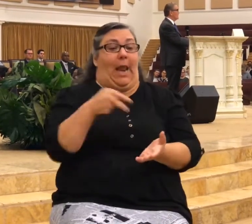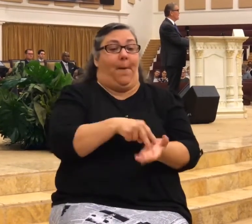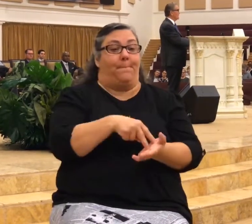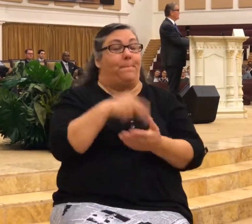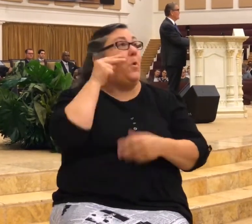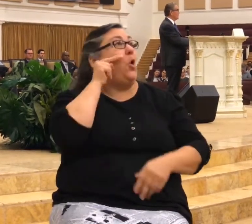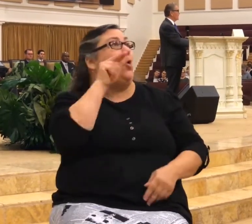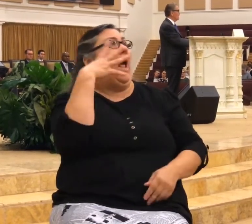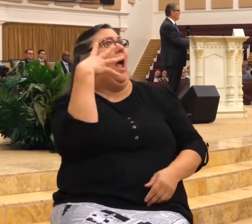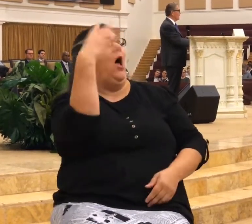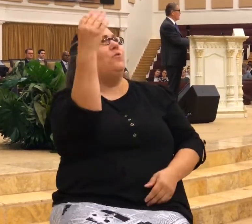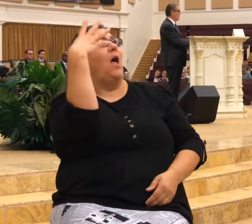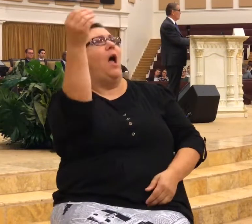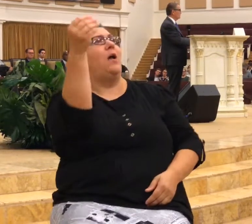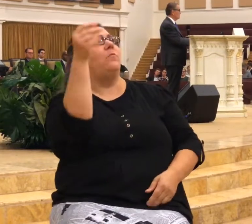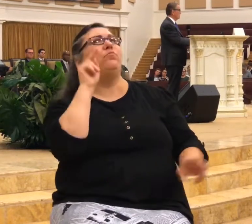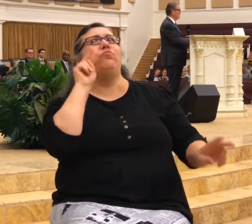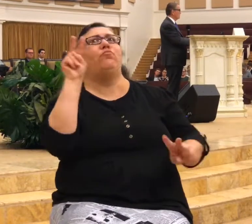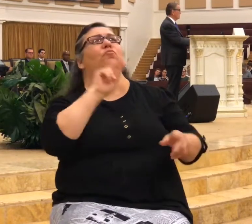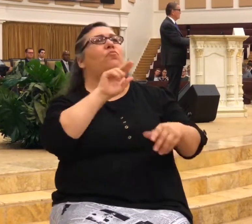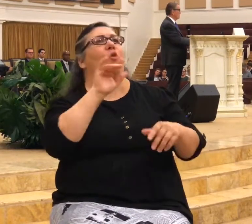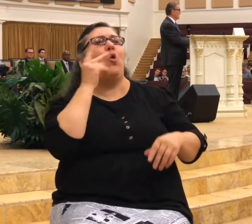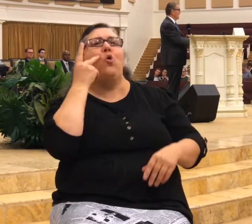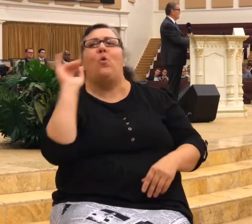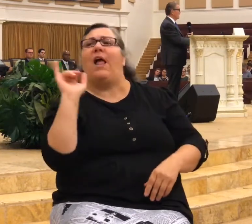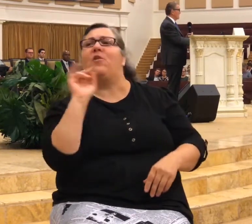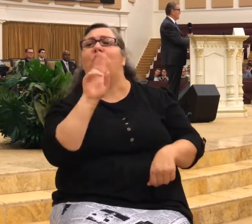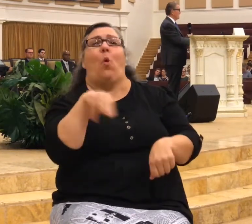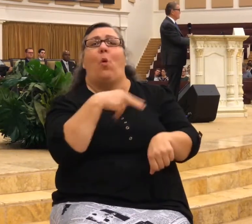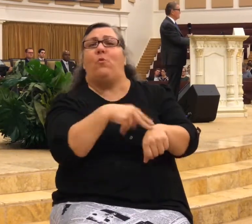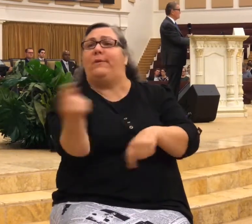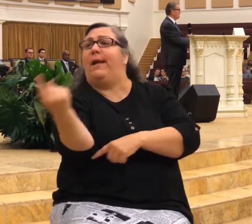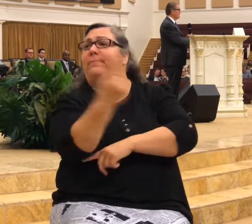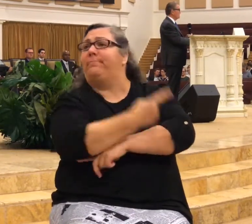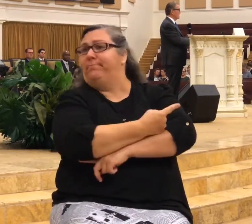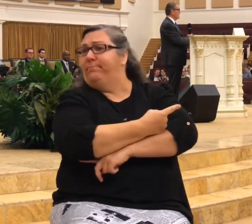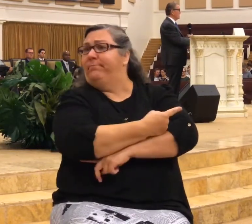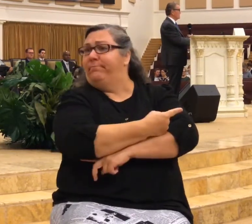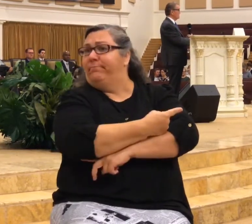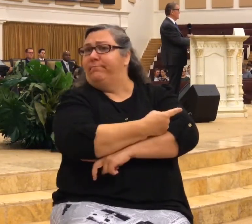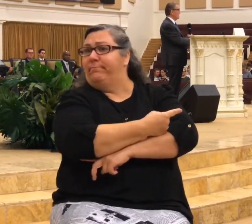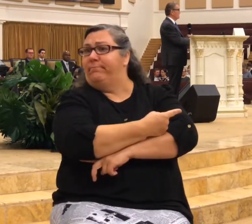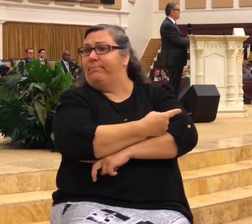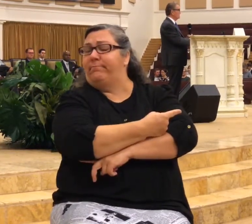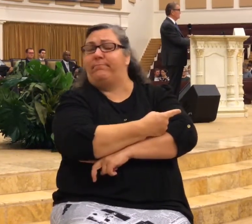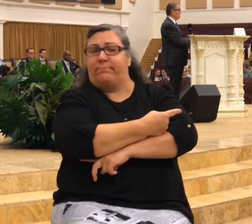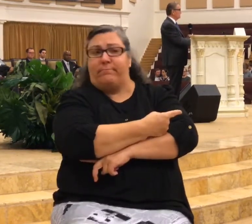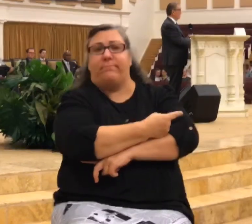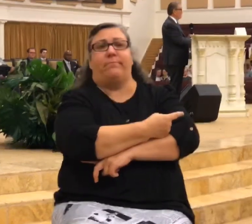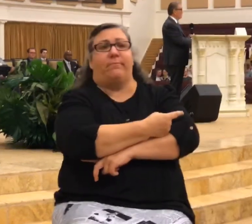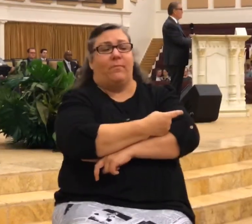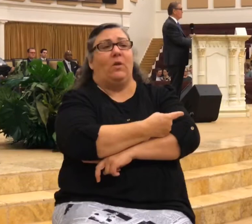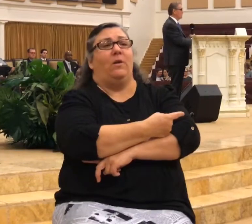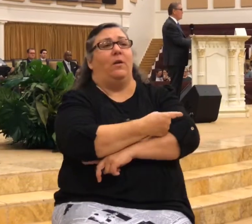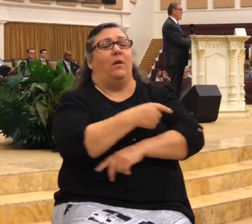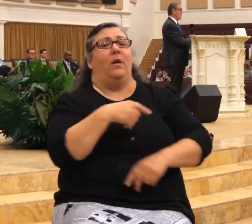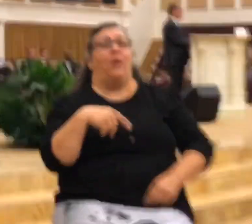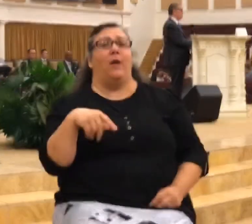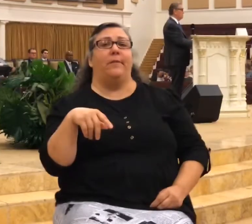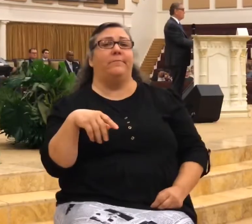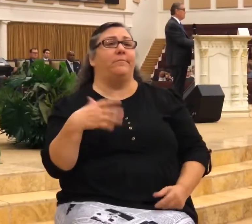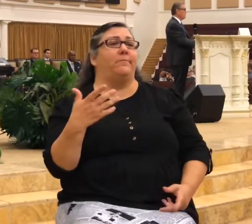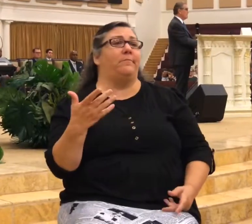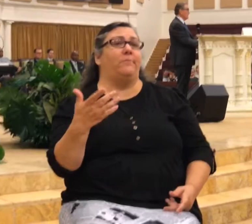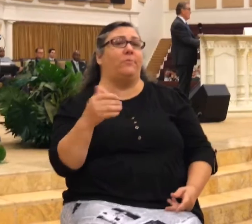they will be like they were the day before. And as you will anticipate on